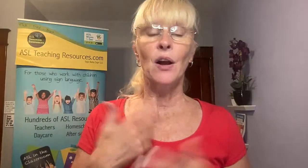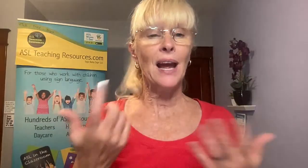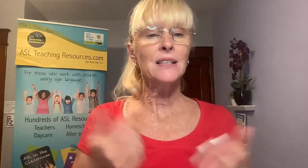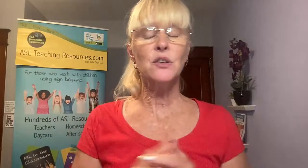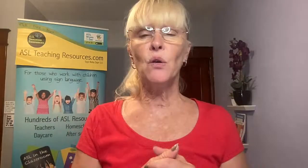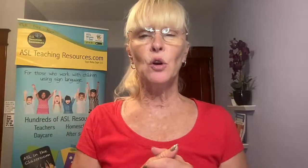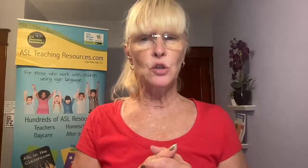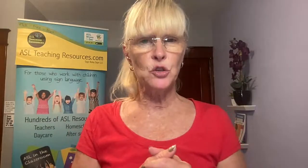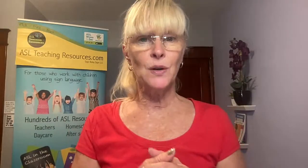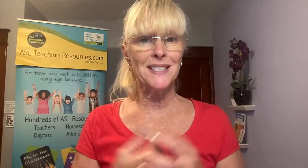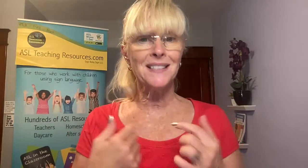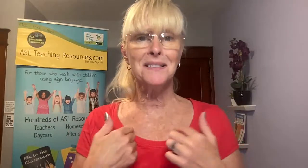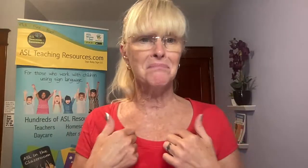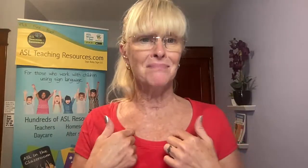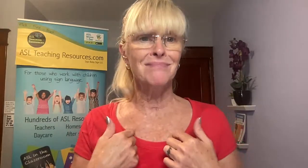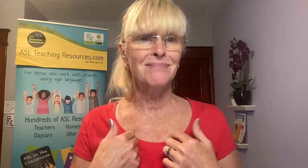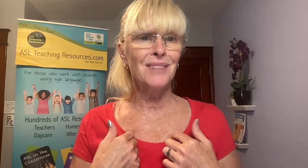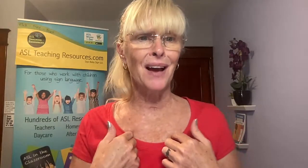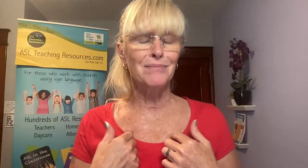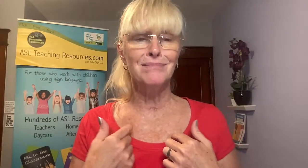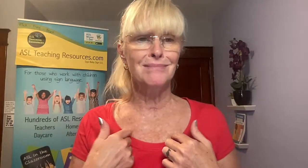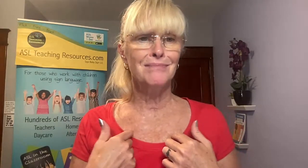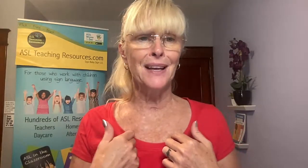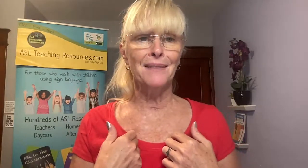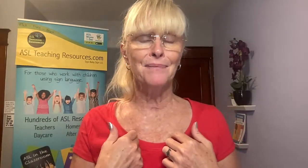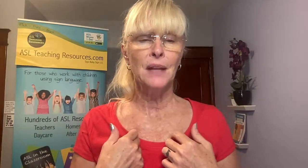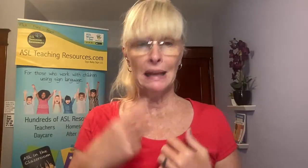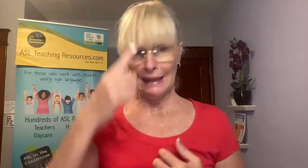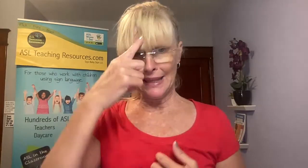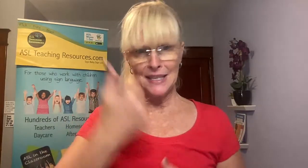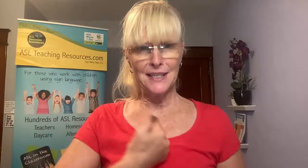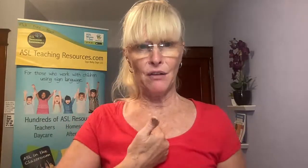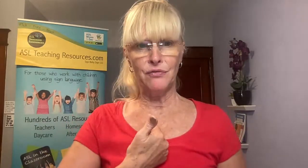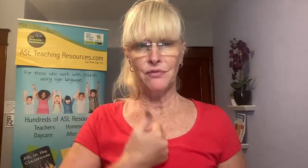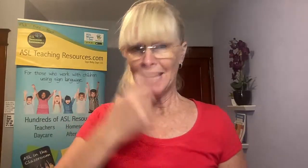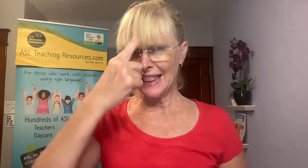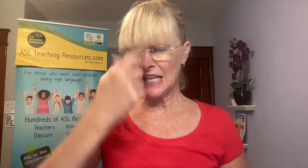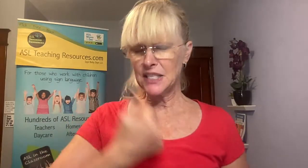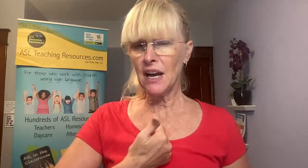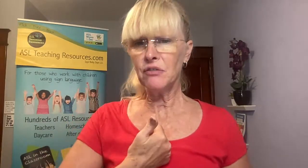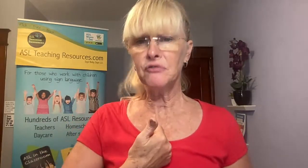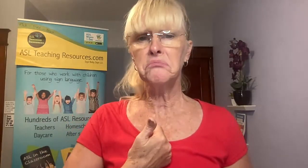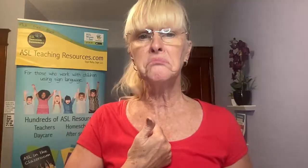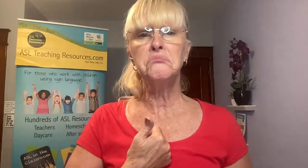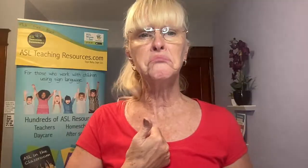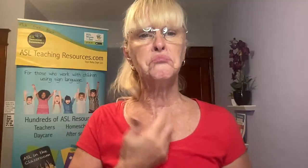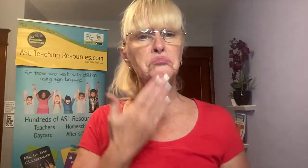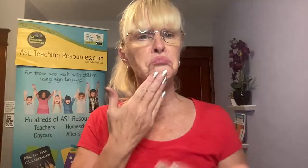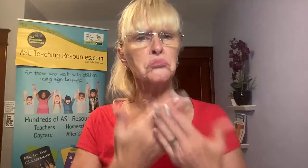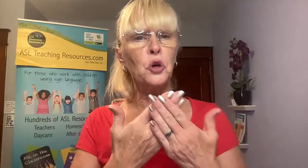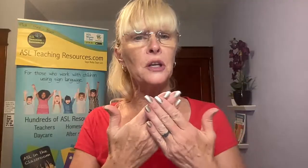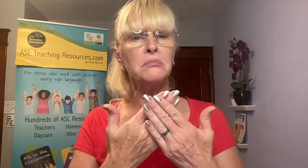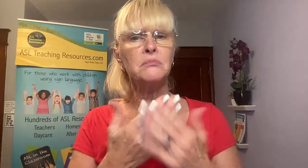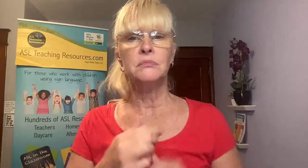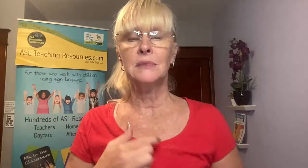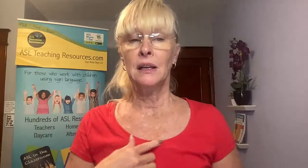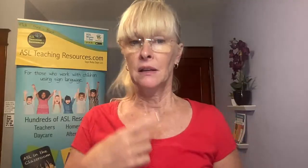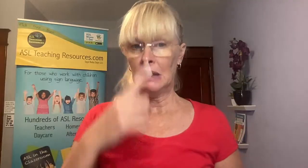okay, so good choices. Yeah, me. Think self. Think self. Good.